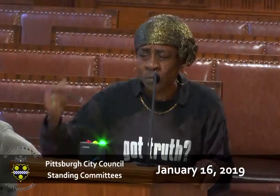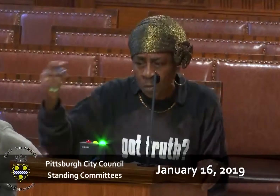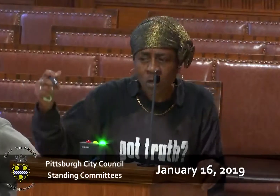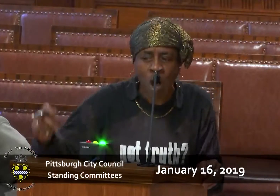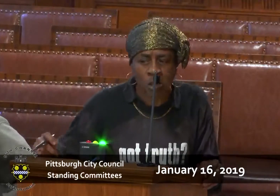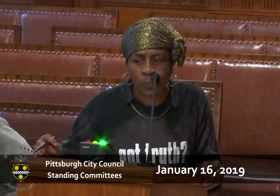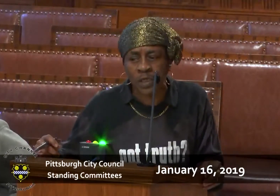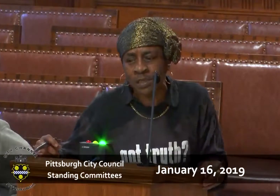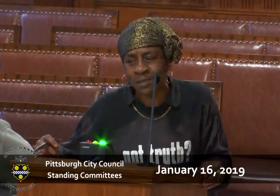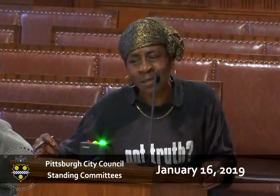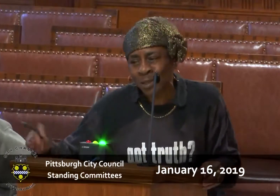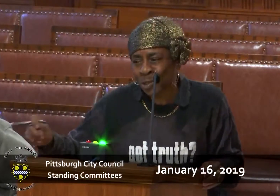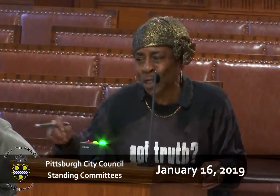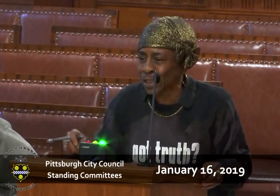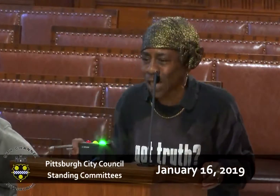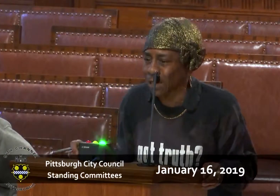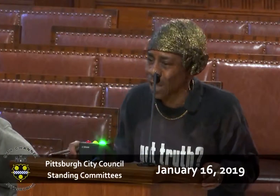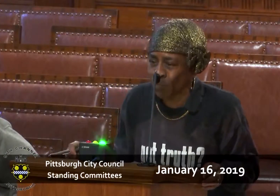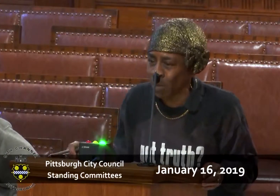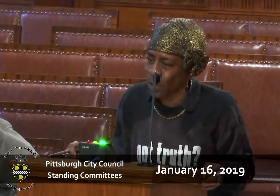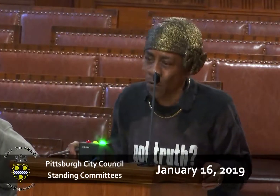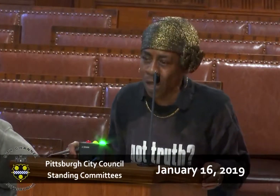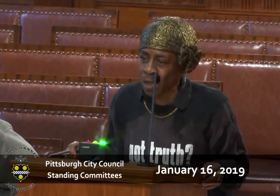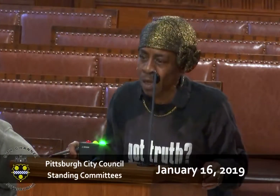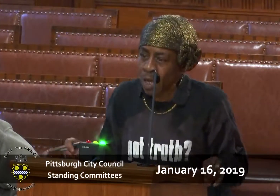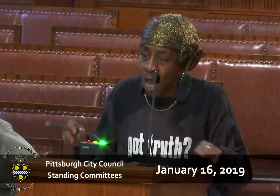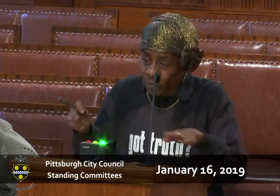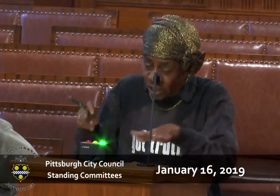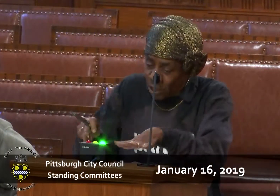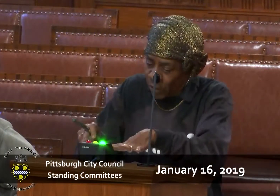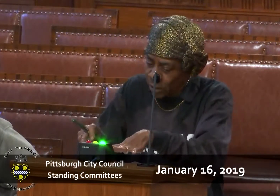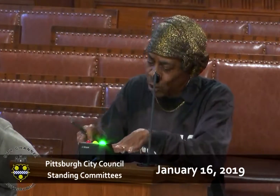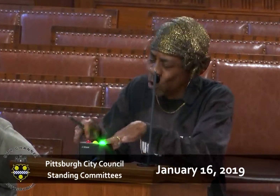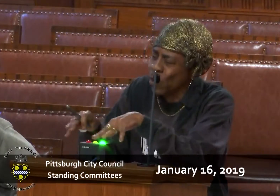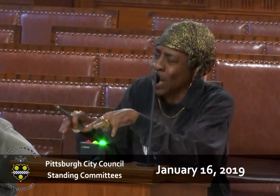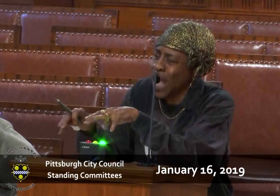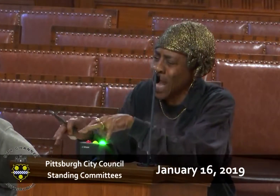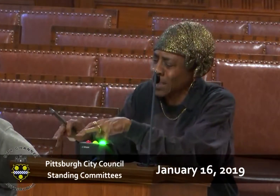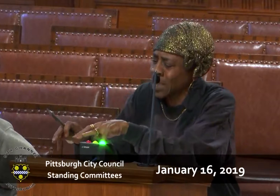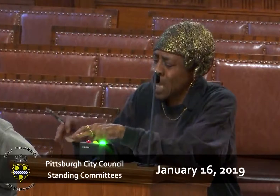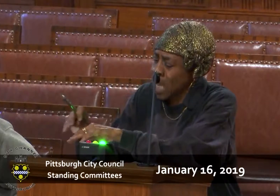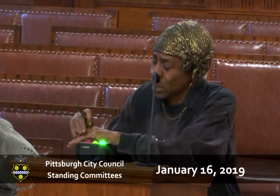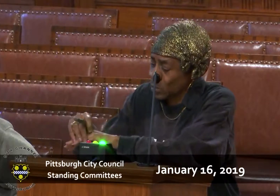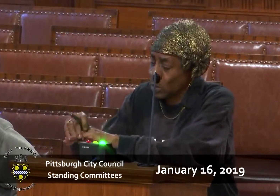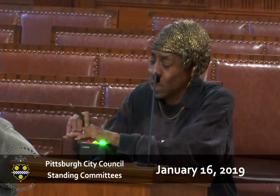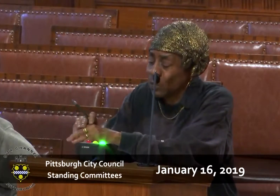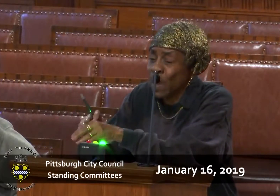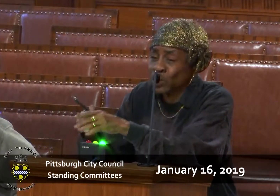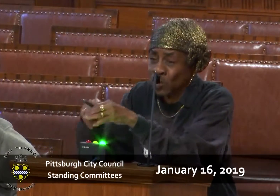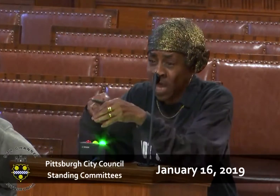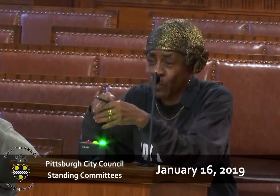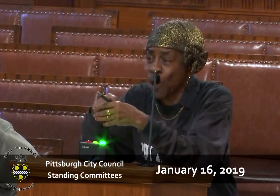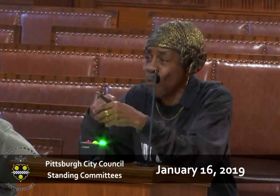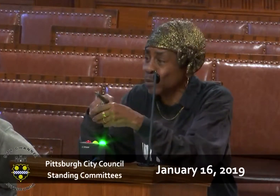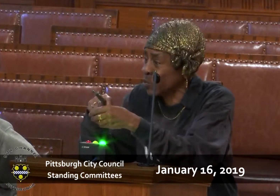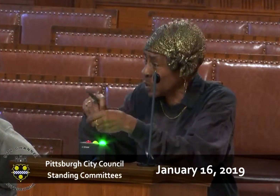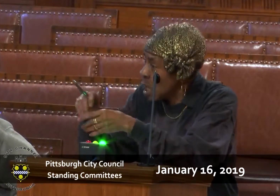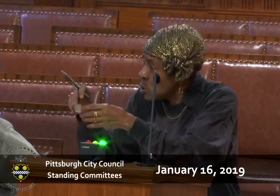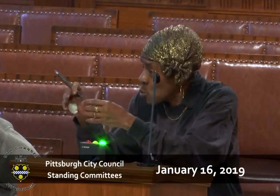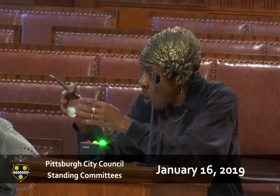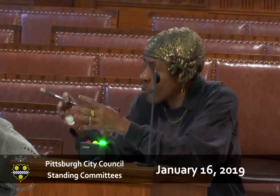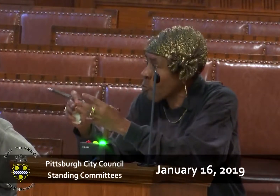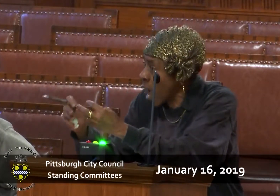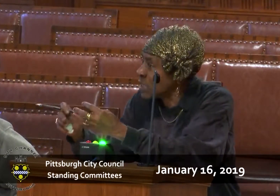warm, call the police. You need to take that baby away. I'm serious. Do you realize that this baby's going to have problems